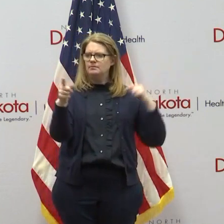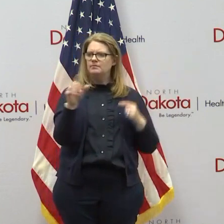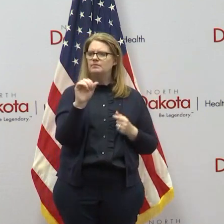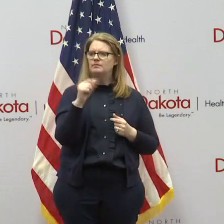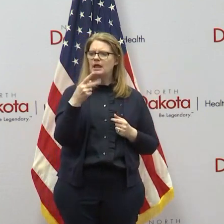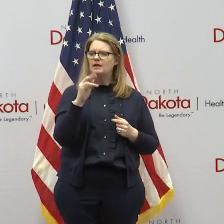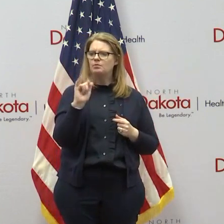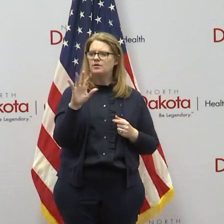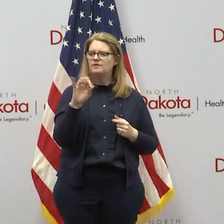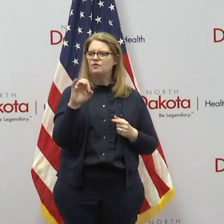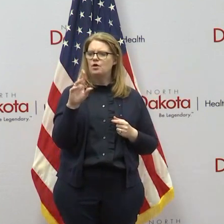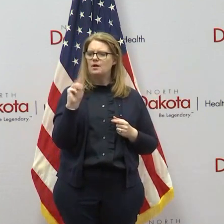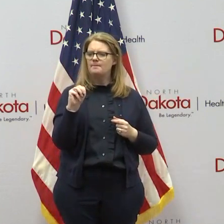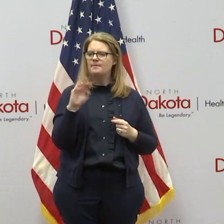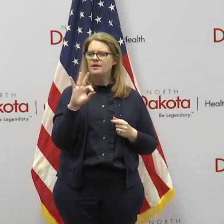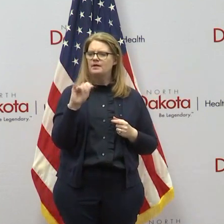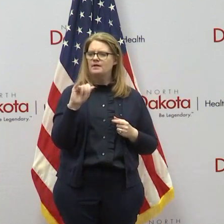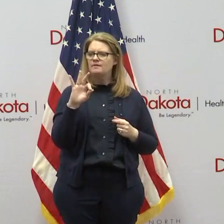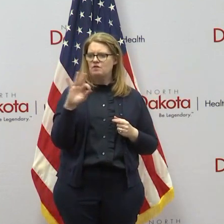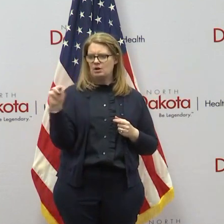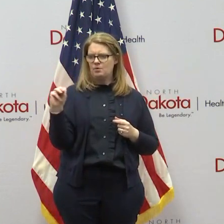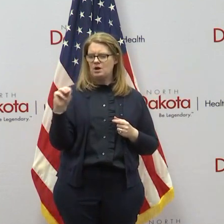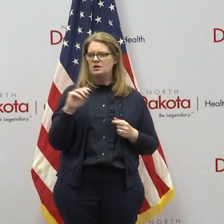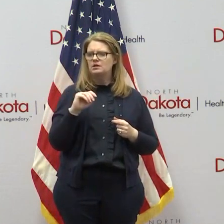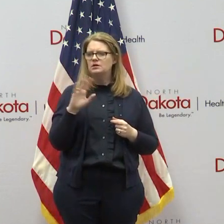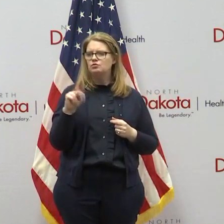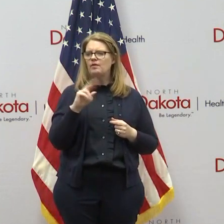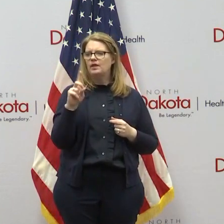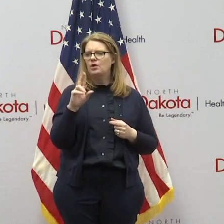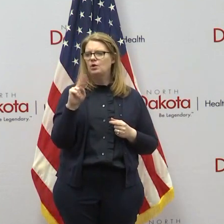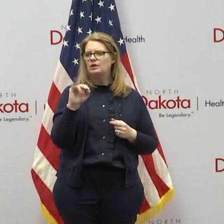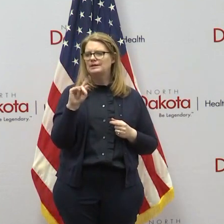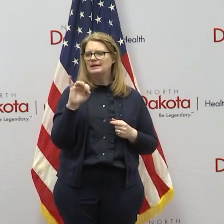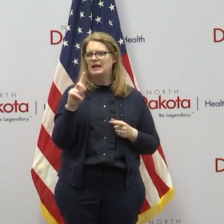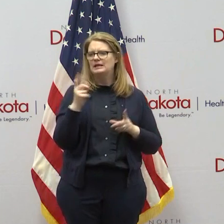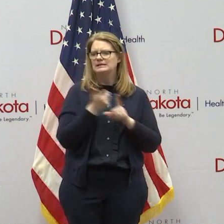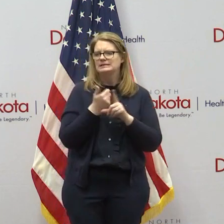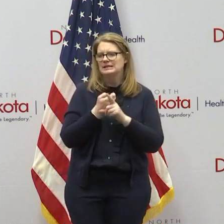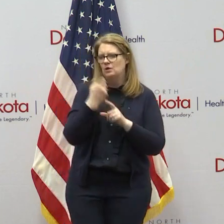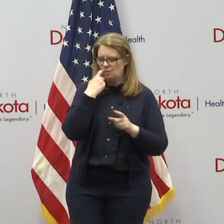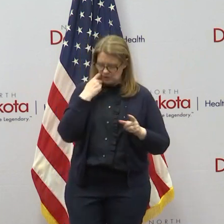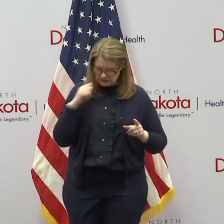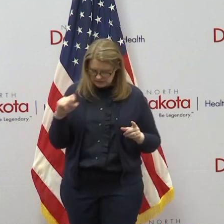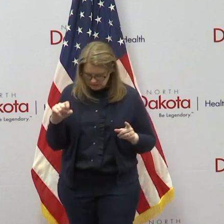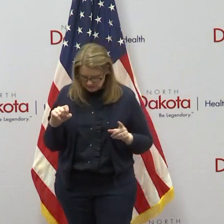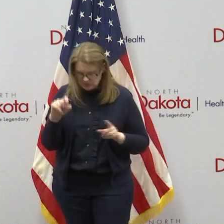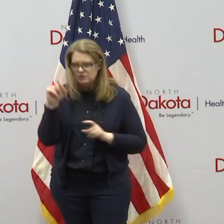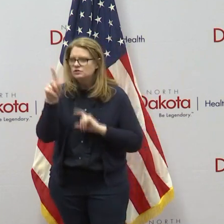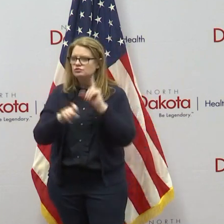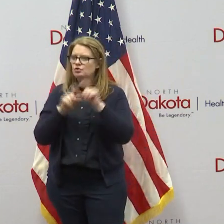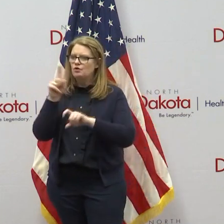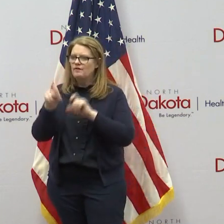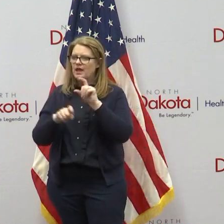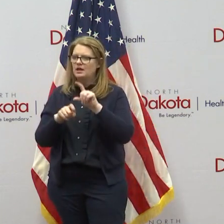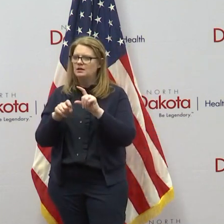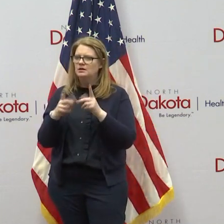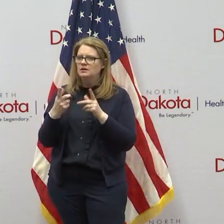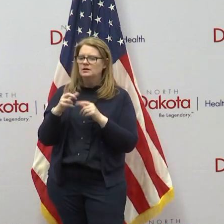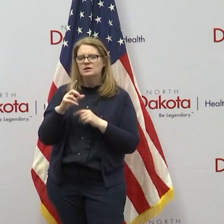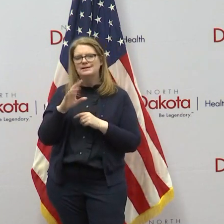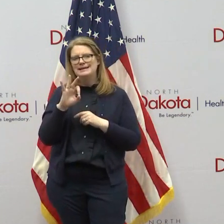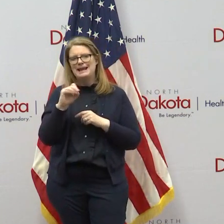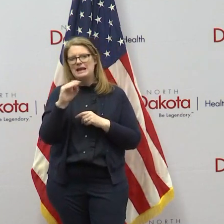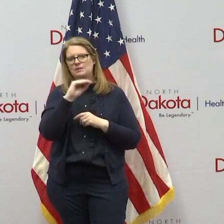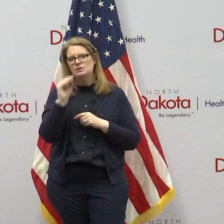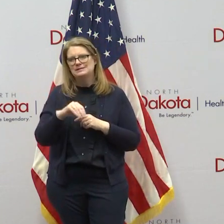April Baumgarten, former Fargo Moorhead. North Dakota United conducted a recent survey in which about 90% of teachers said they'd feel unsafe